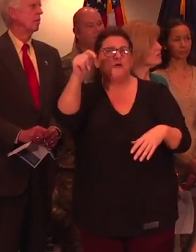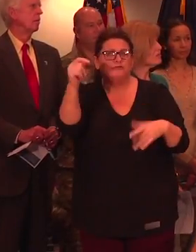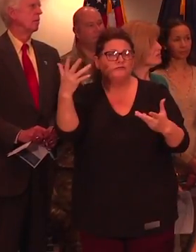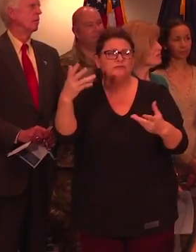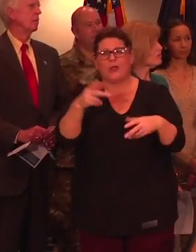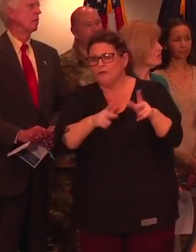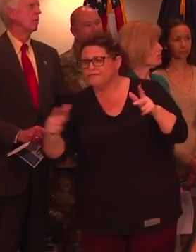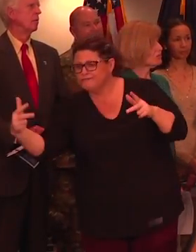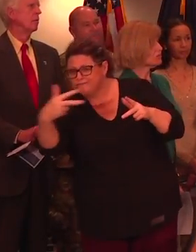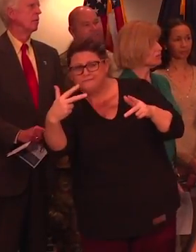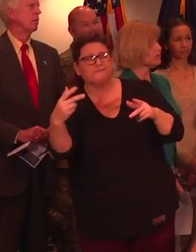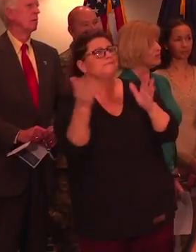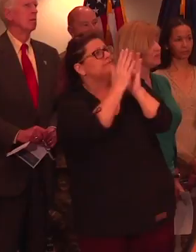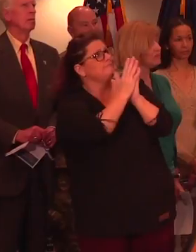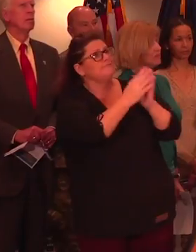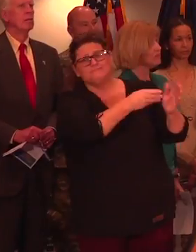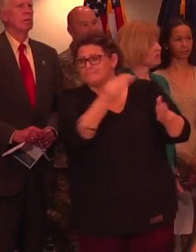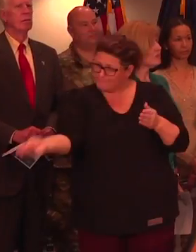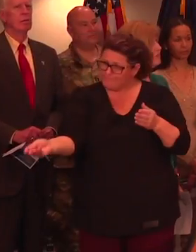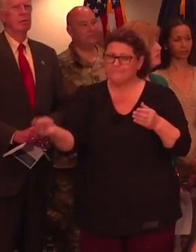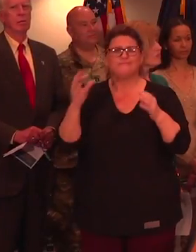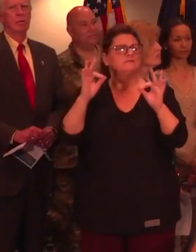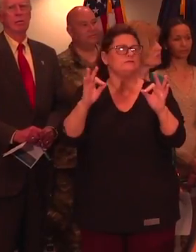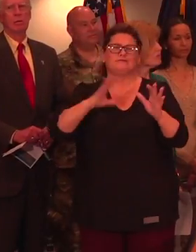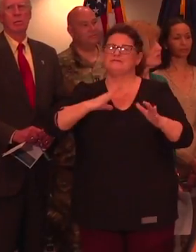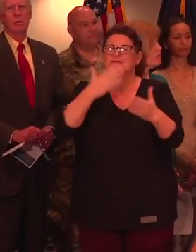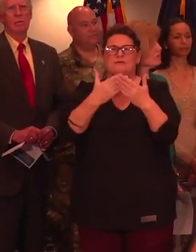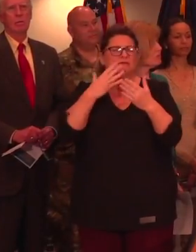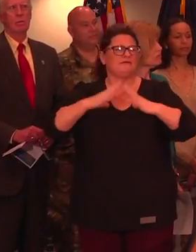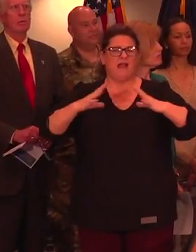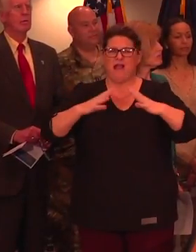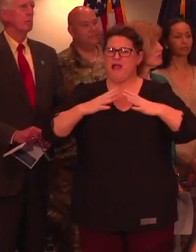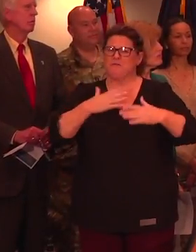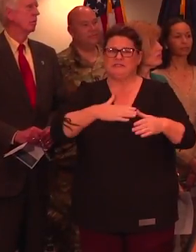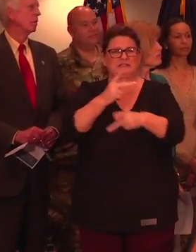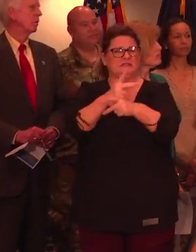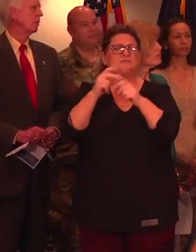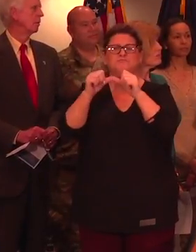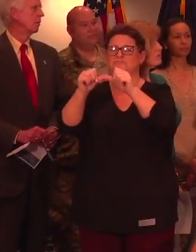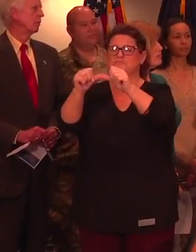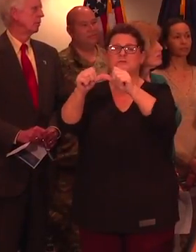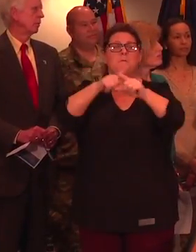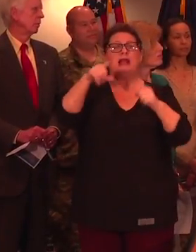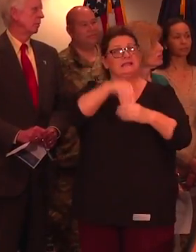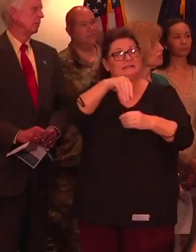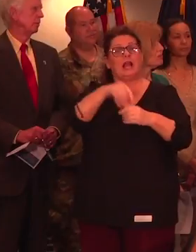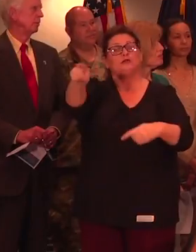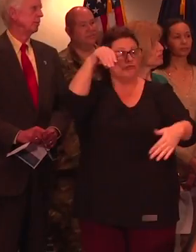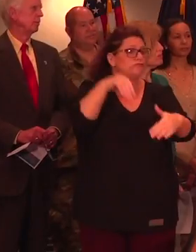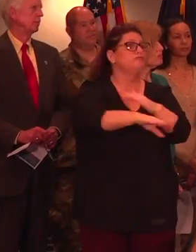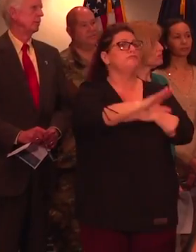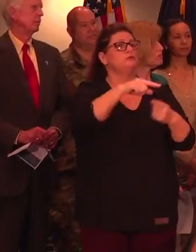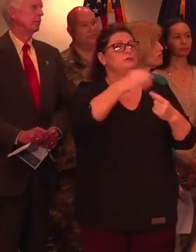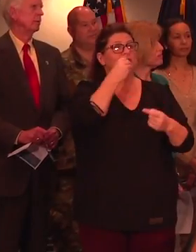businesses, takeout, all of that be increased and enhanced wherever possible. This decision was made in concert